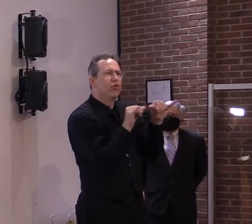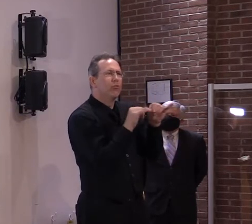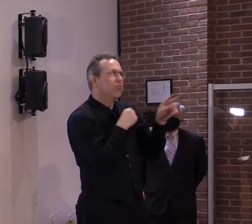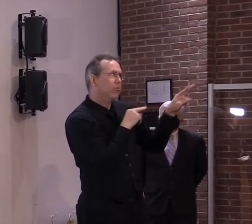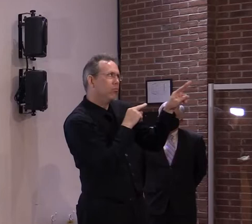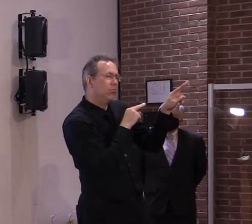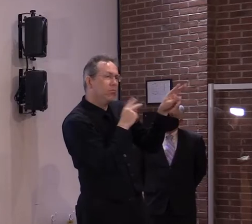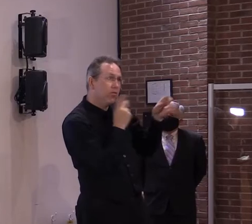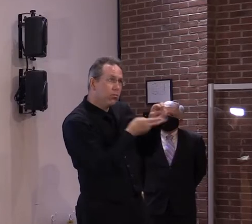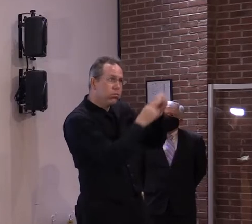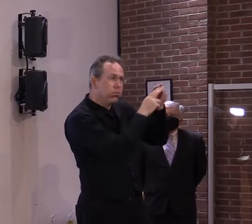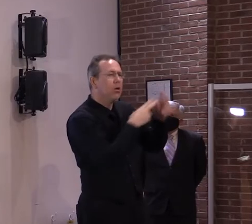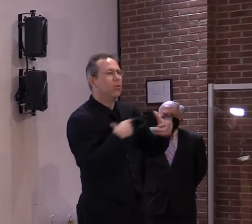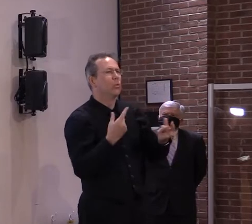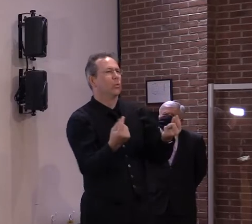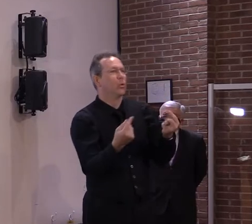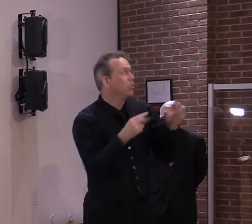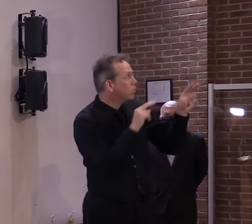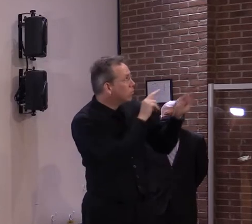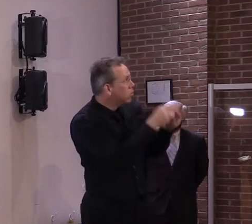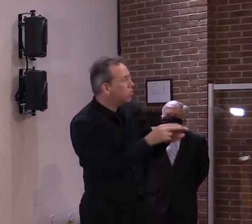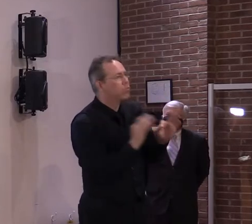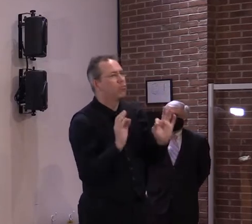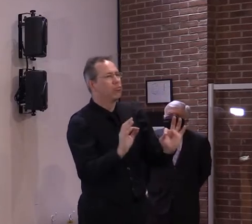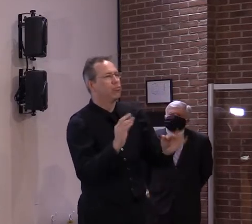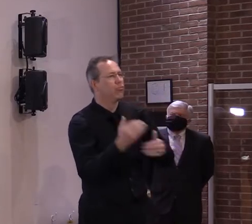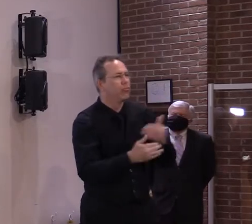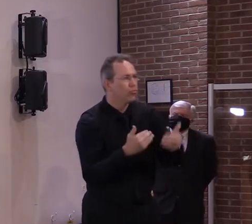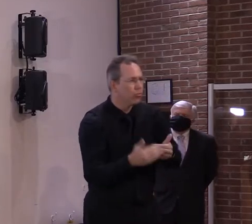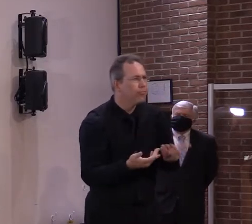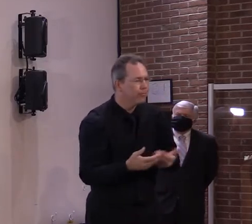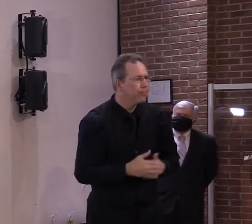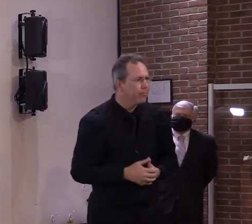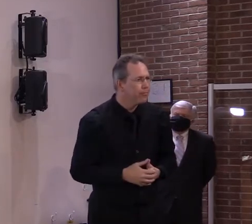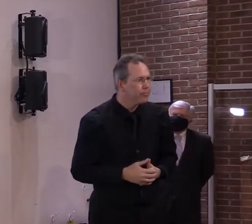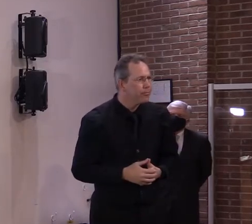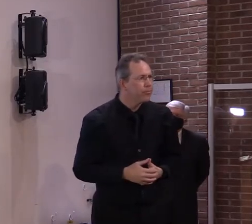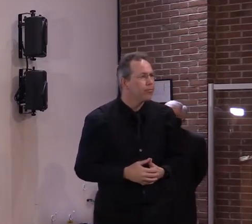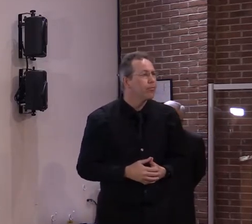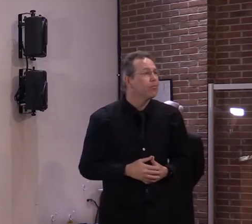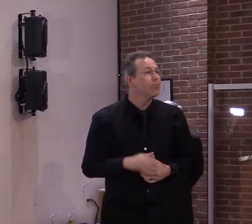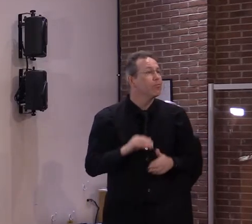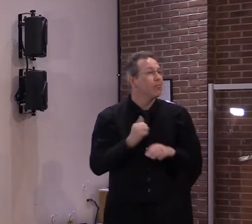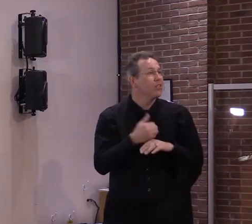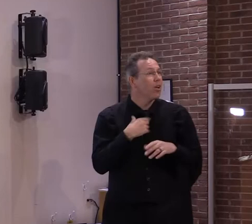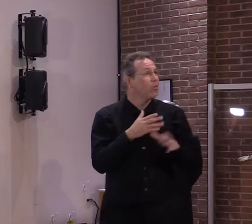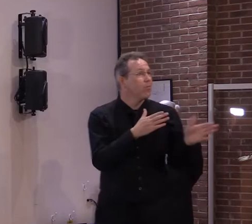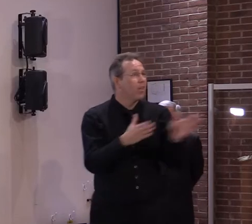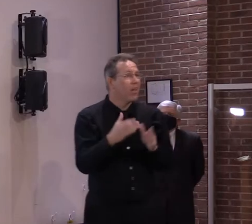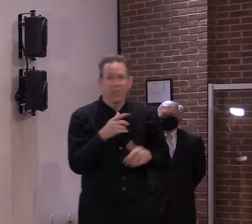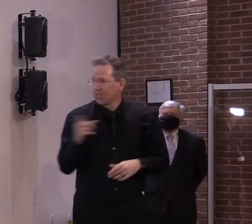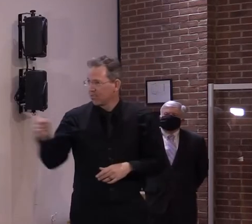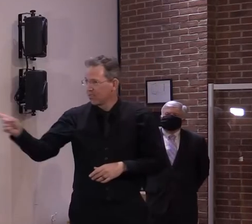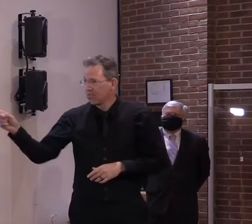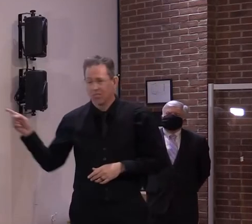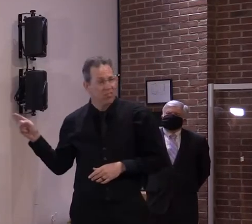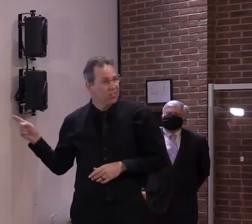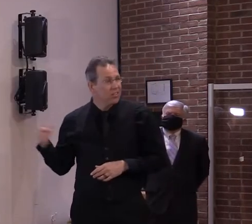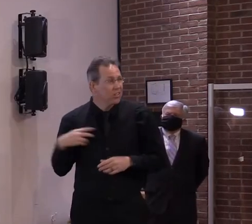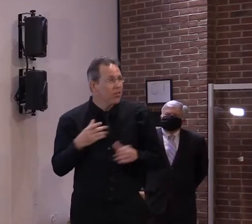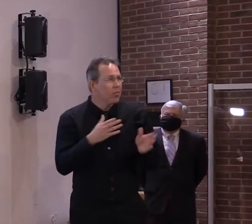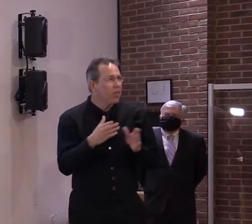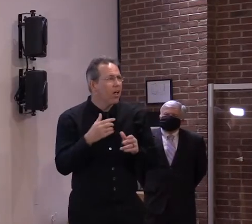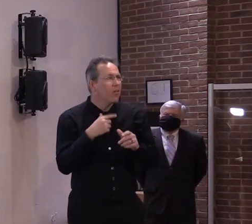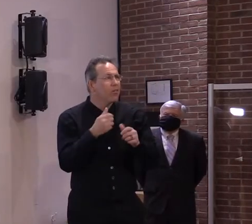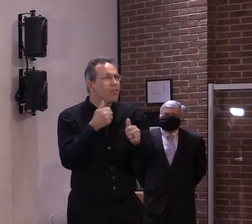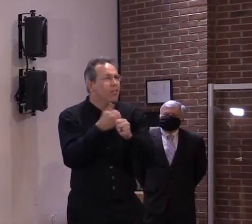because we feel that based on everything that we talked about, that we can hit all the steps here and get back to